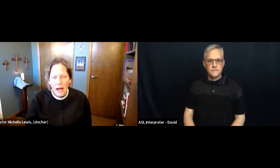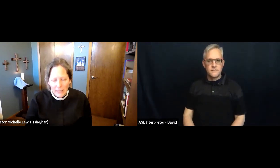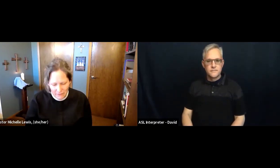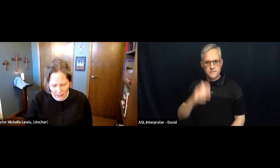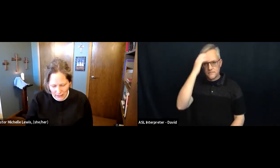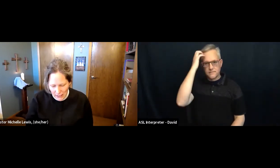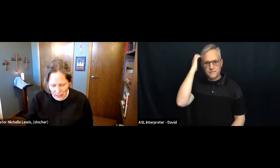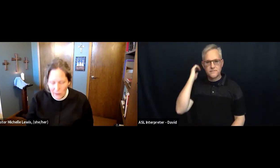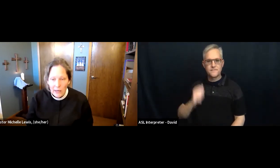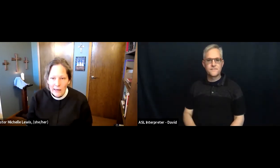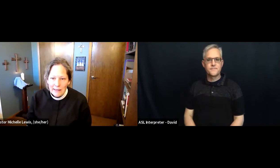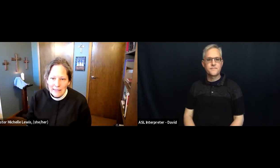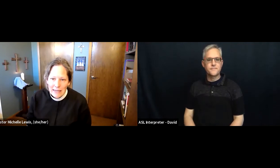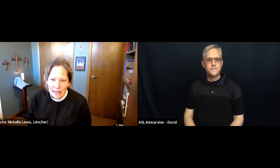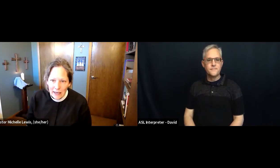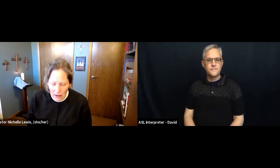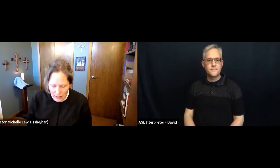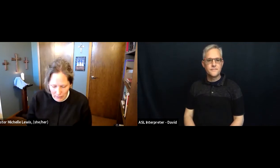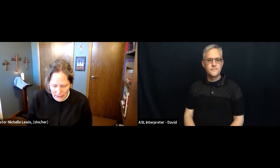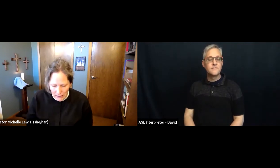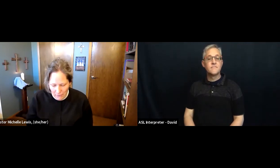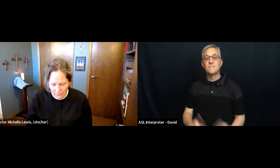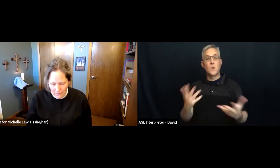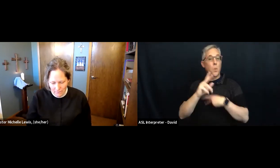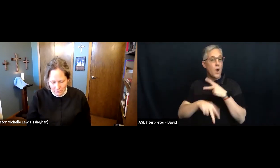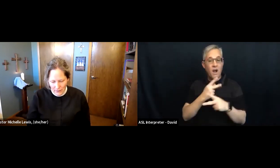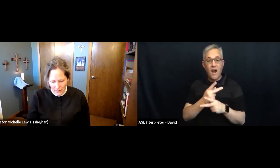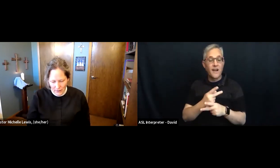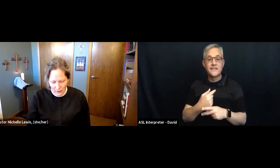The kinds of things I keep taking on myself